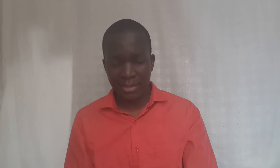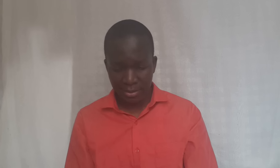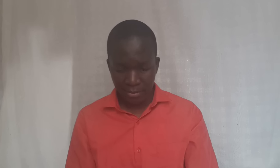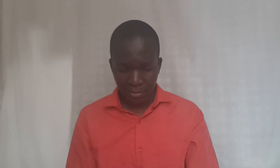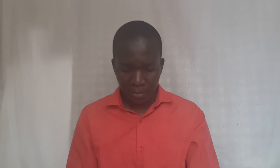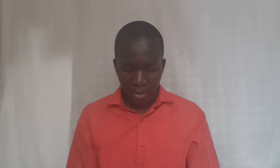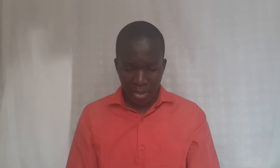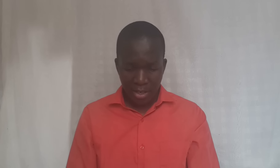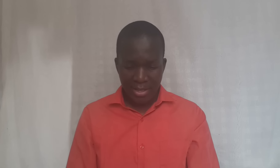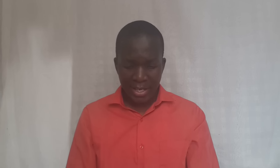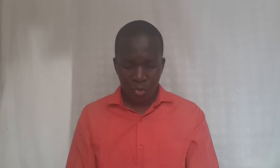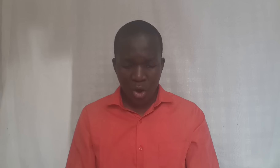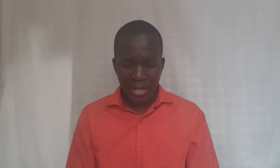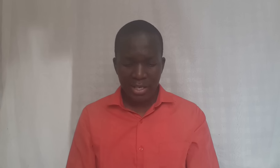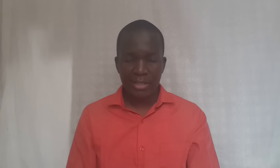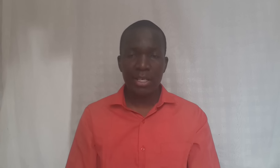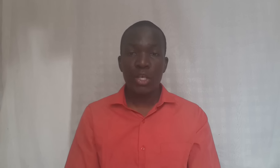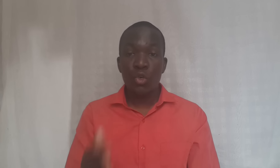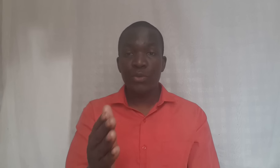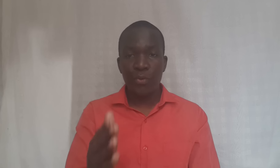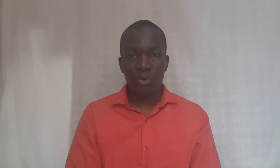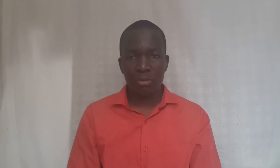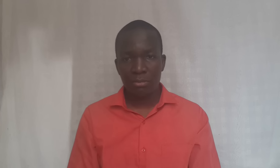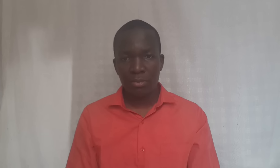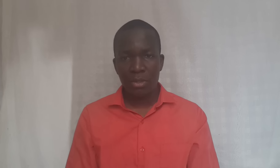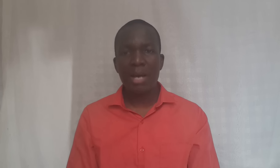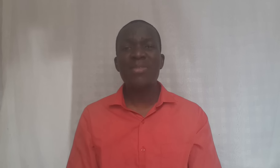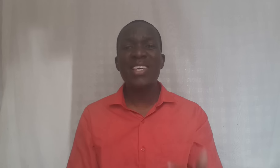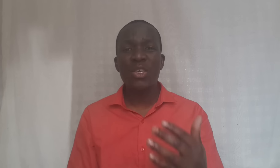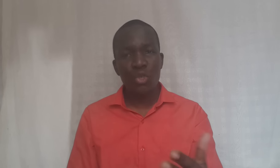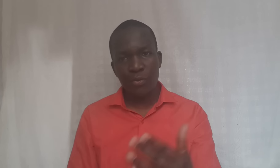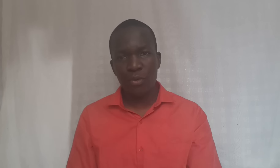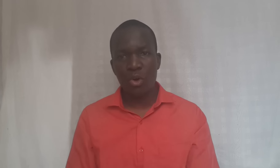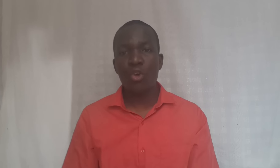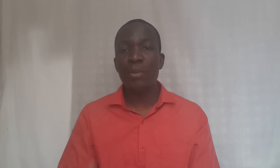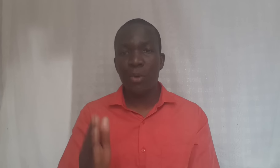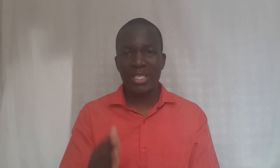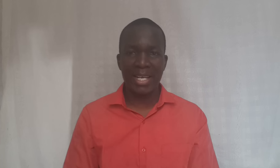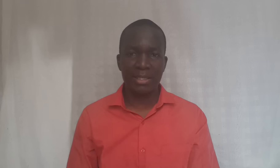difference. And the next one is useful. Something useful or important.